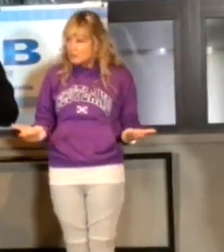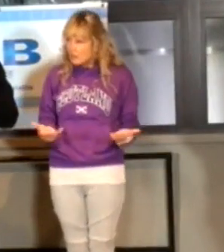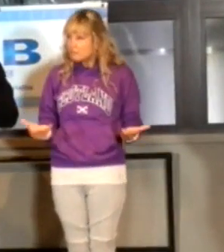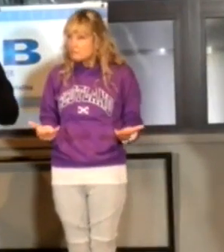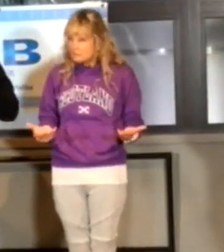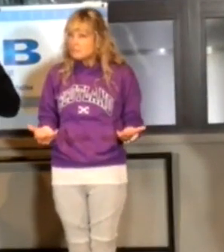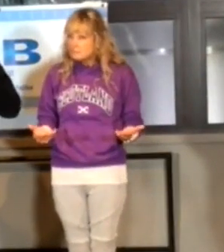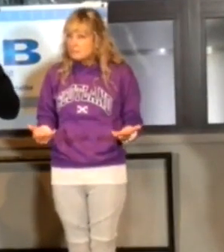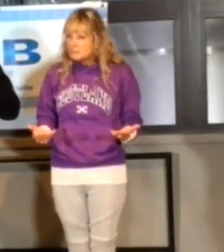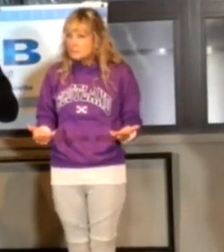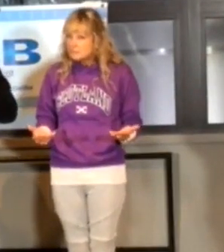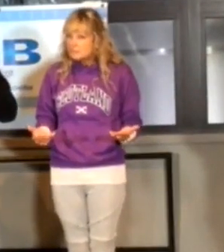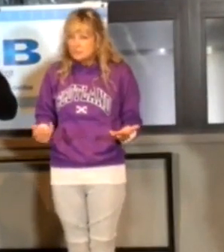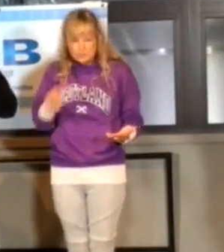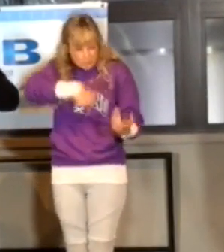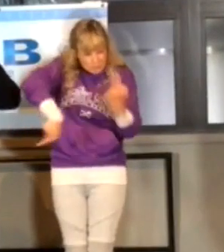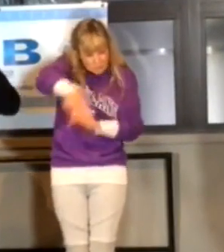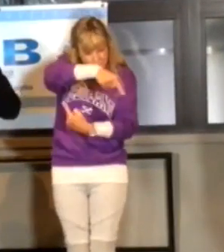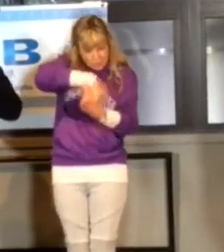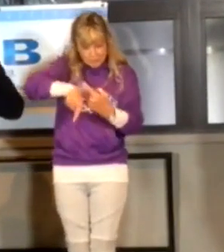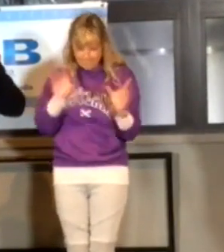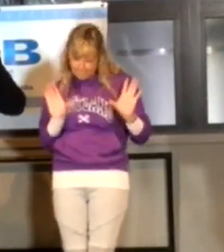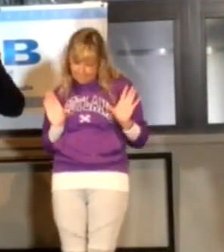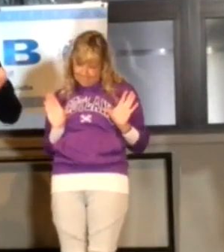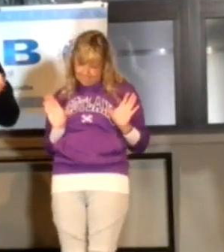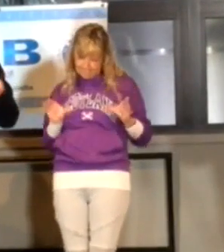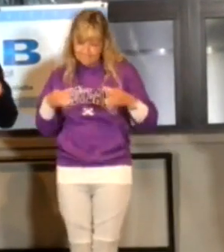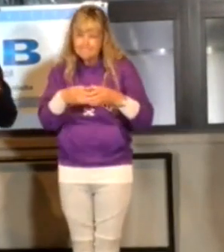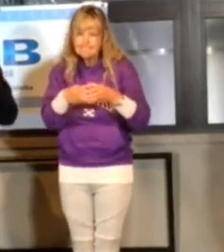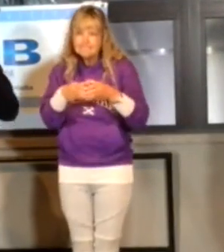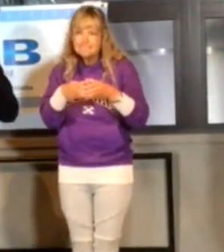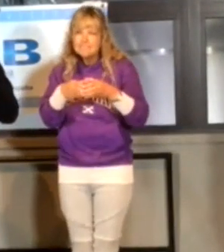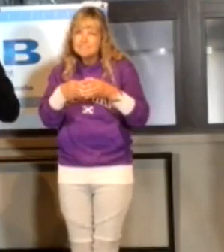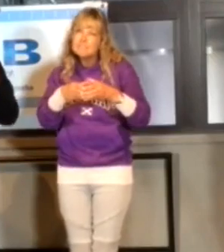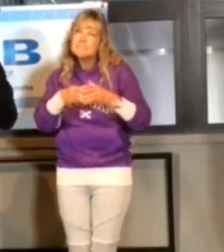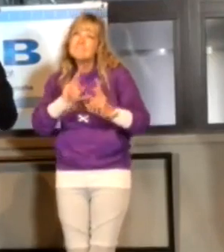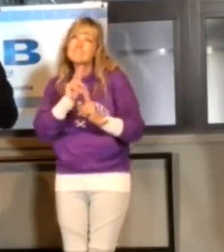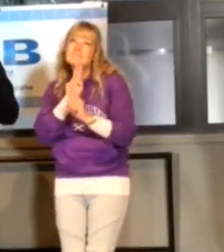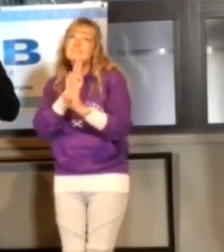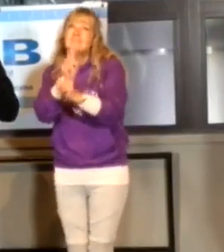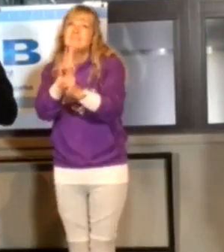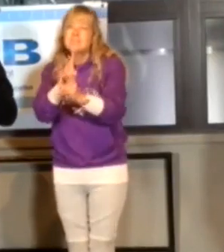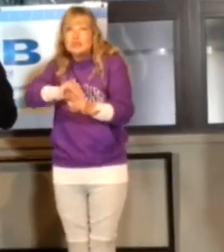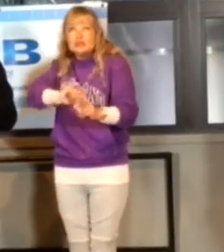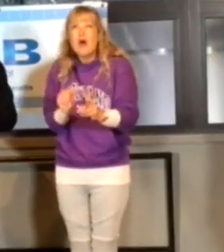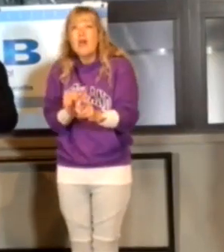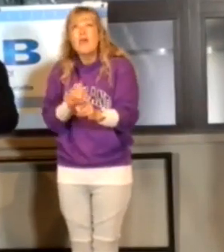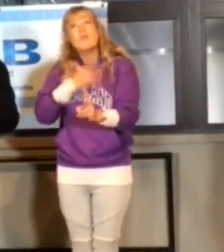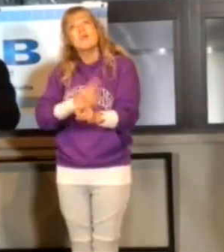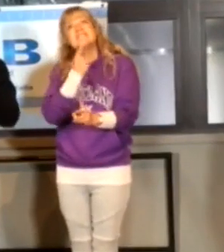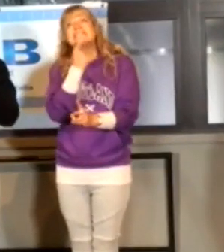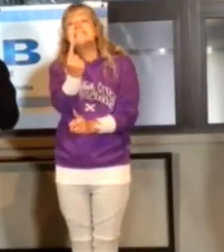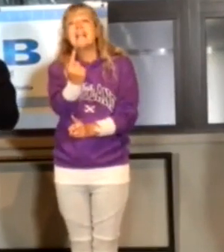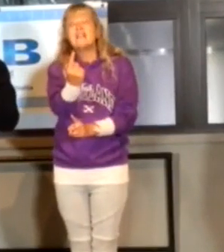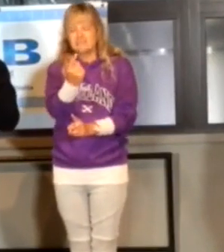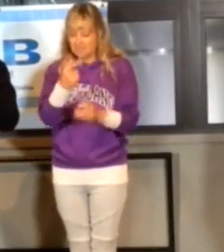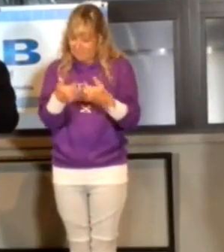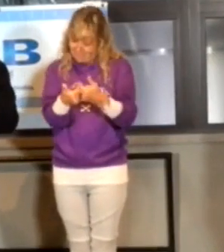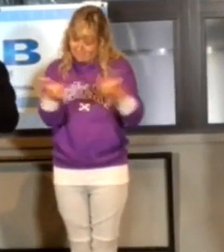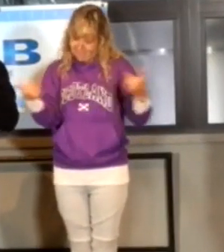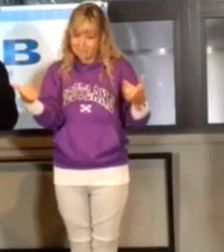we were on one, you know, voice that Scotland should be part company, and the